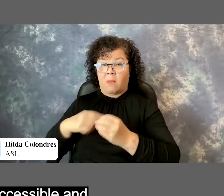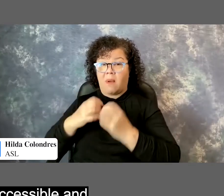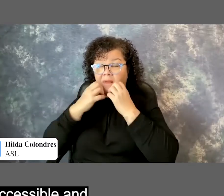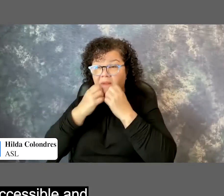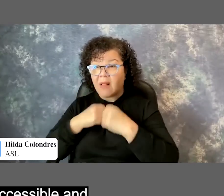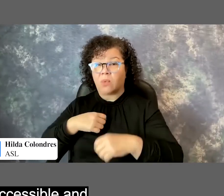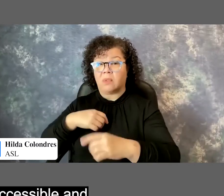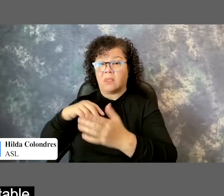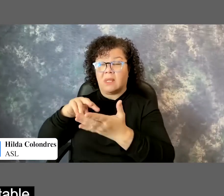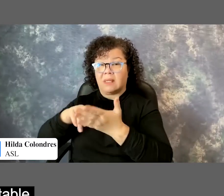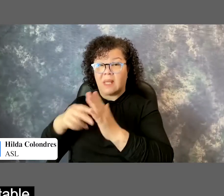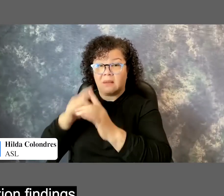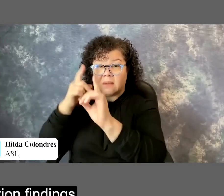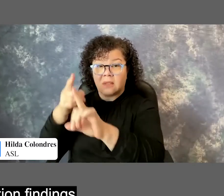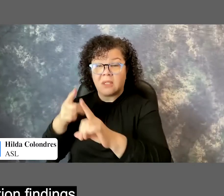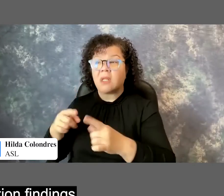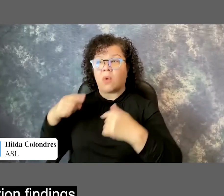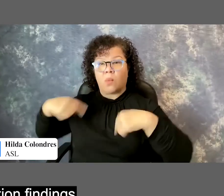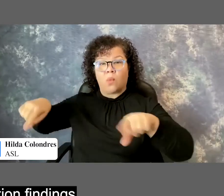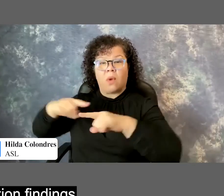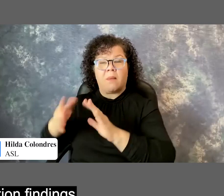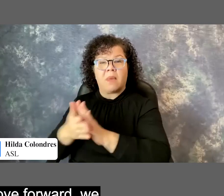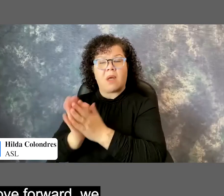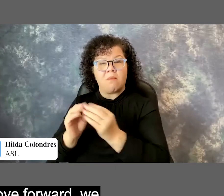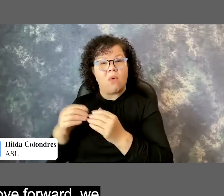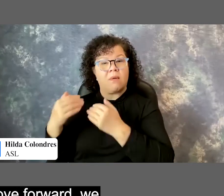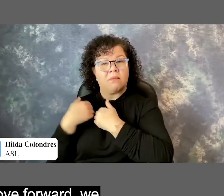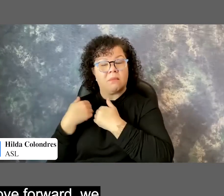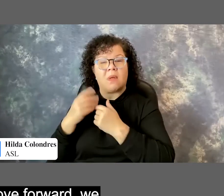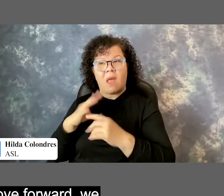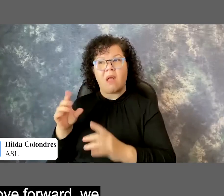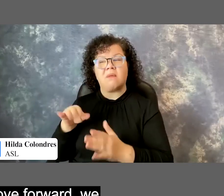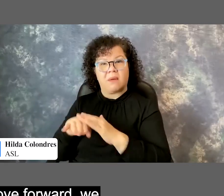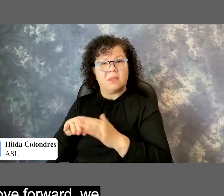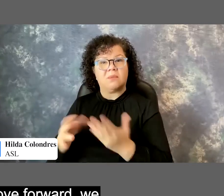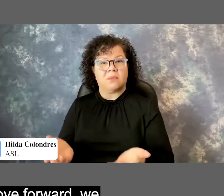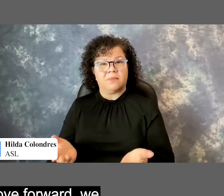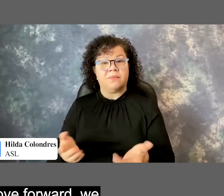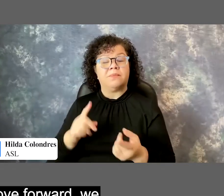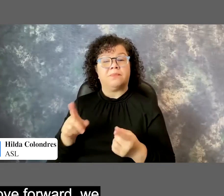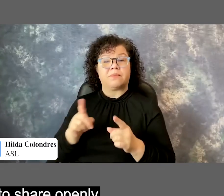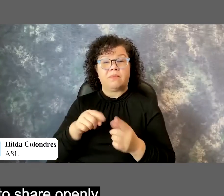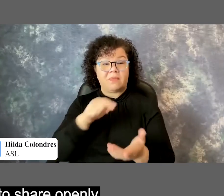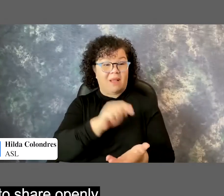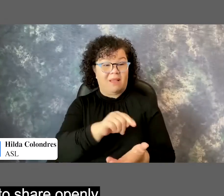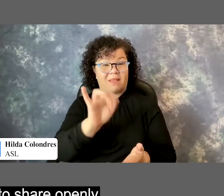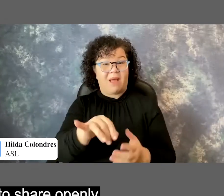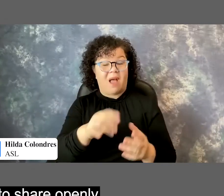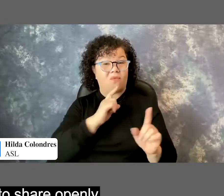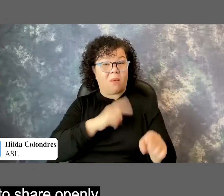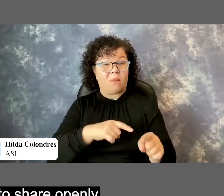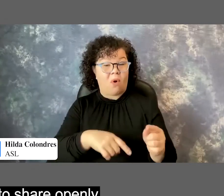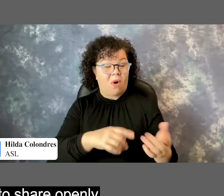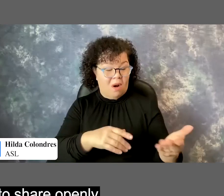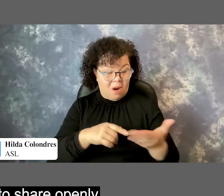more accessible and more accountable. These evaluation findings suggest that as we move forward, we have to